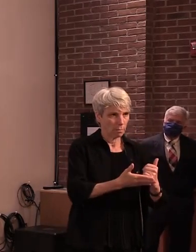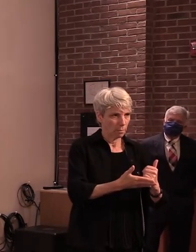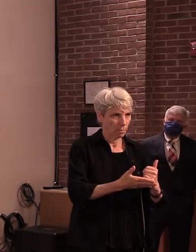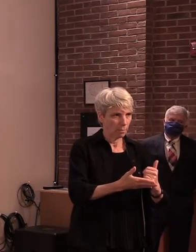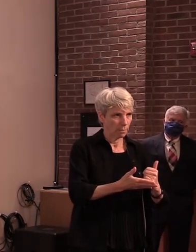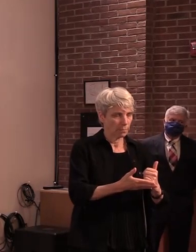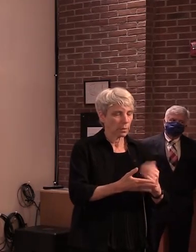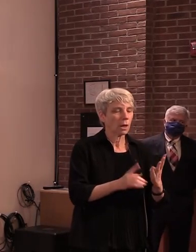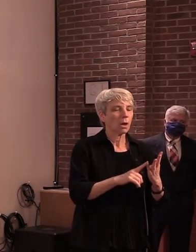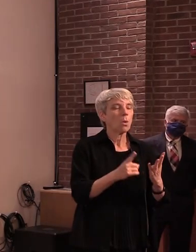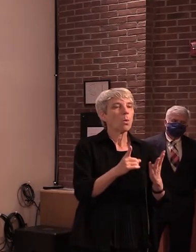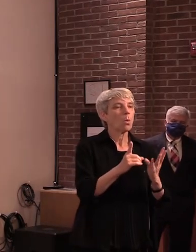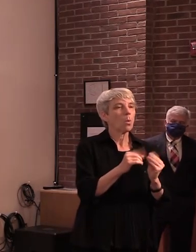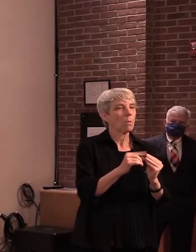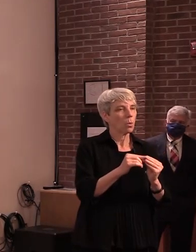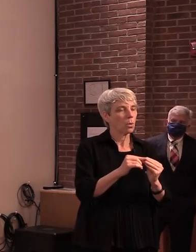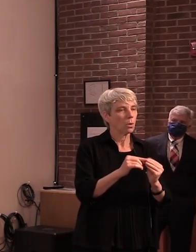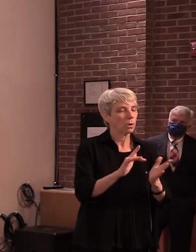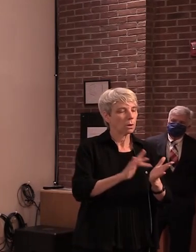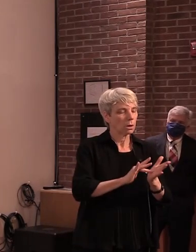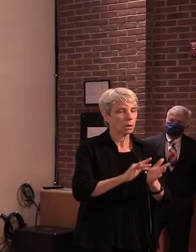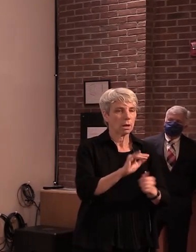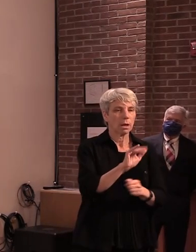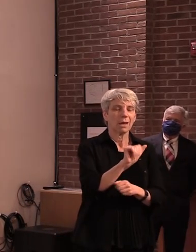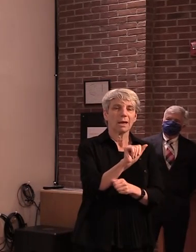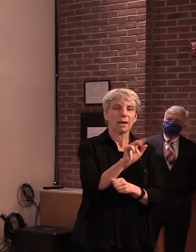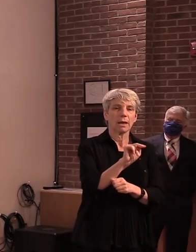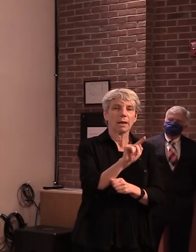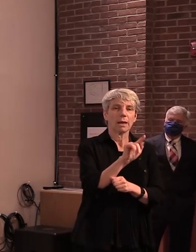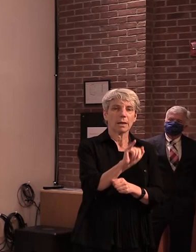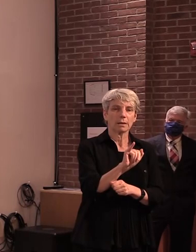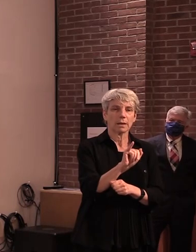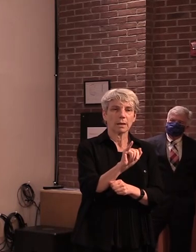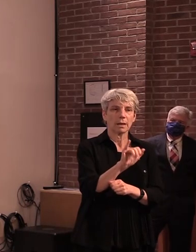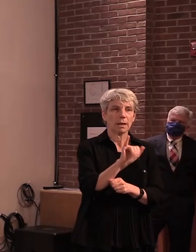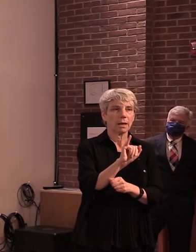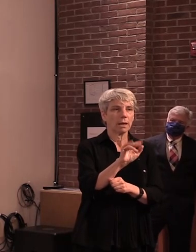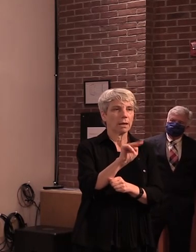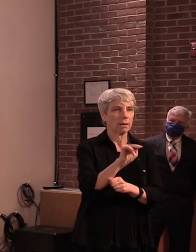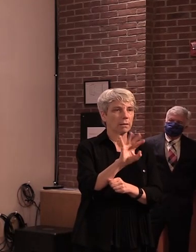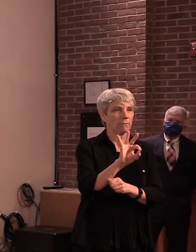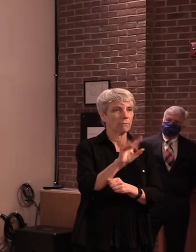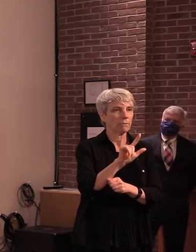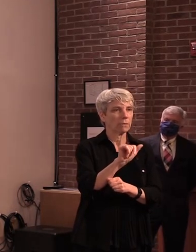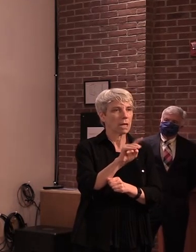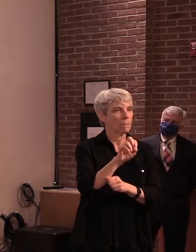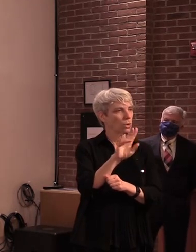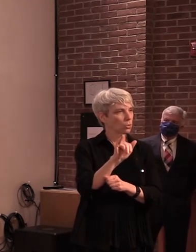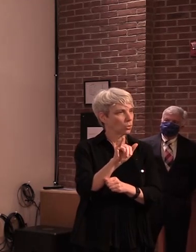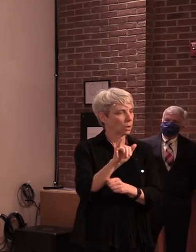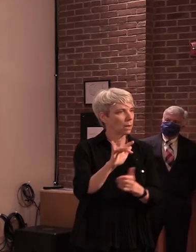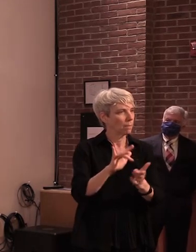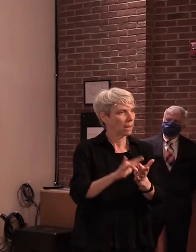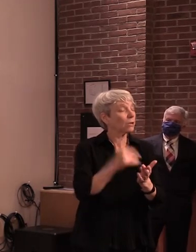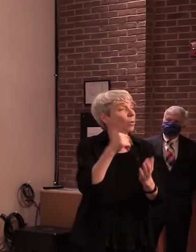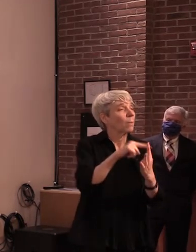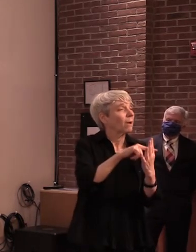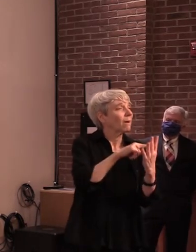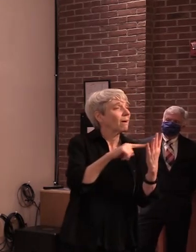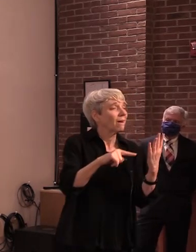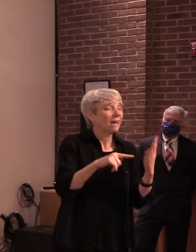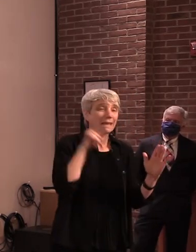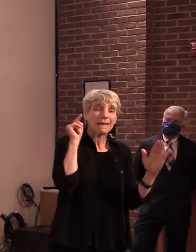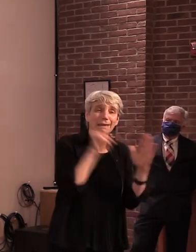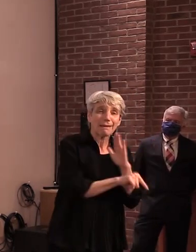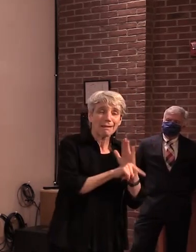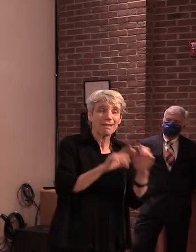drug, because again, most of the drugs we use don't necessarily kill the virus as much as they are